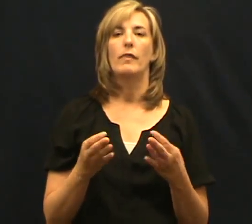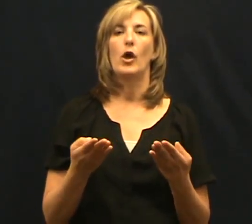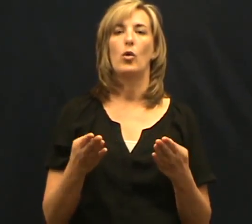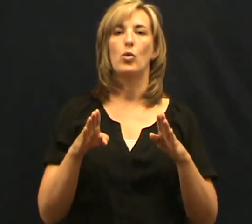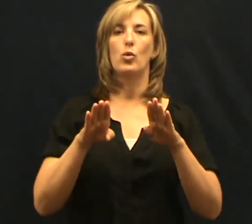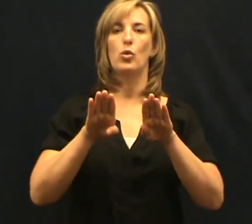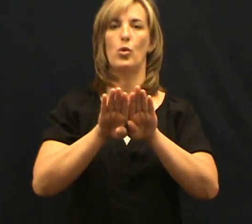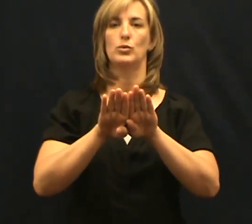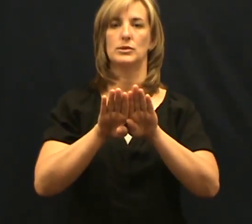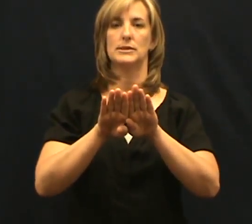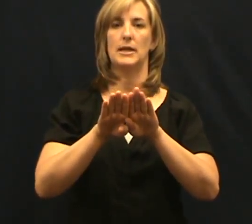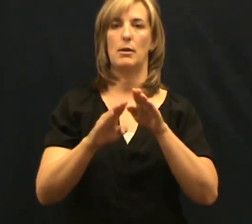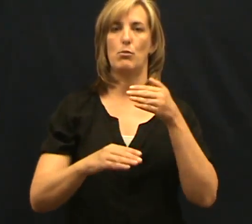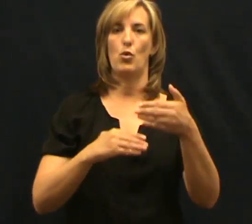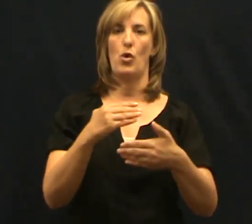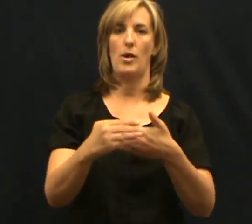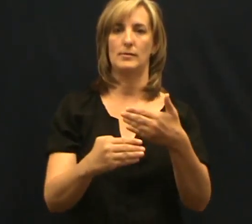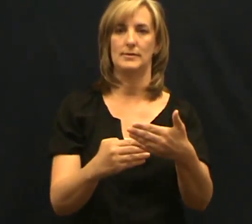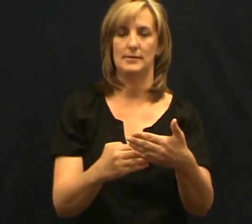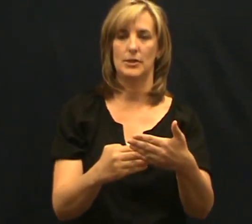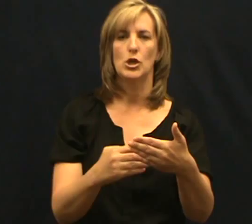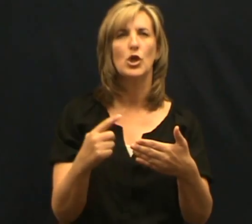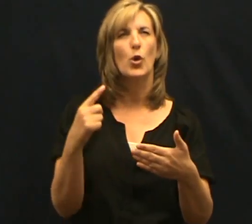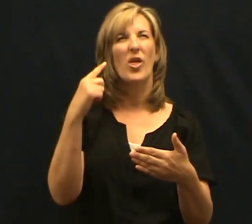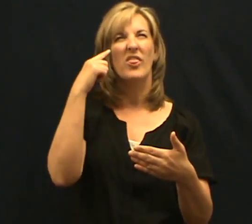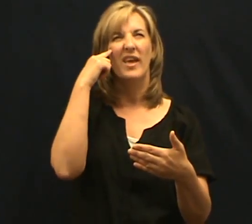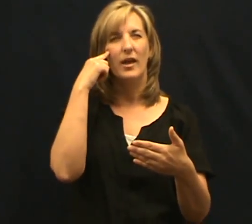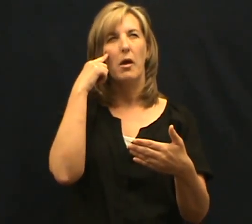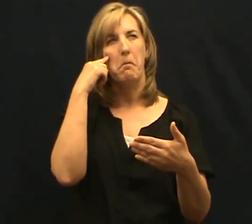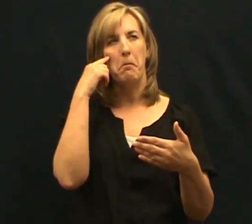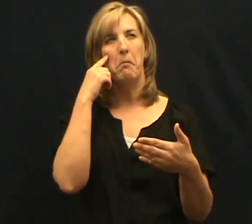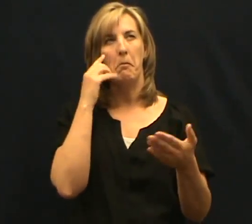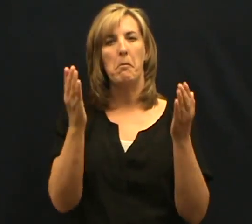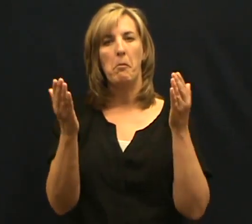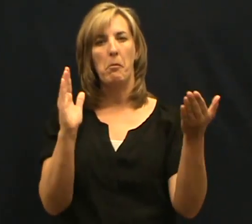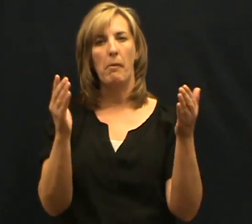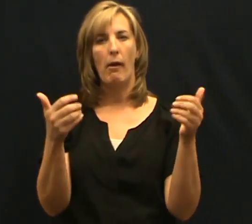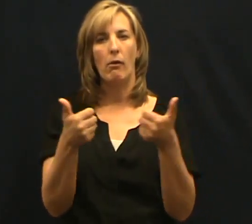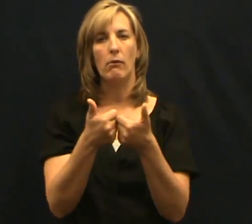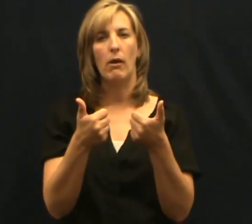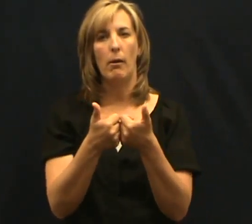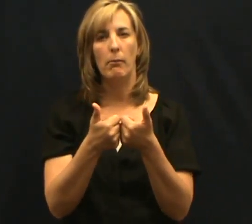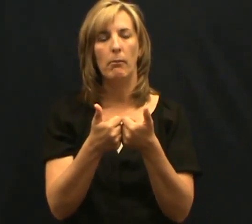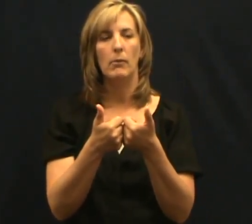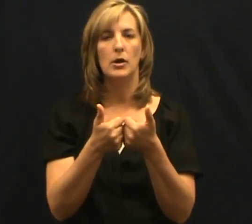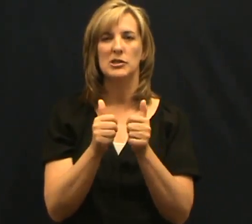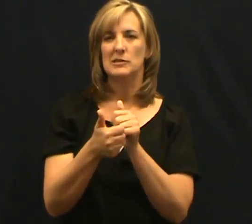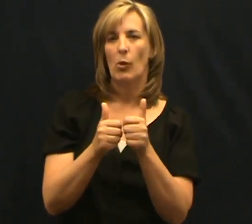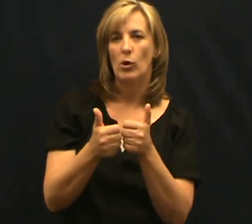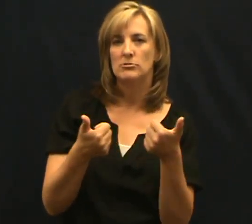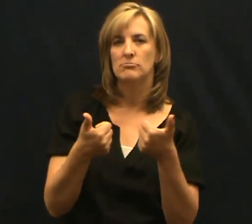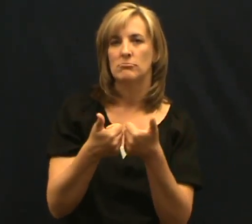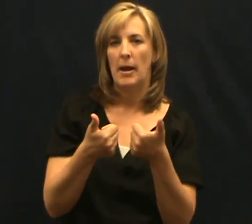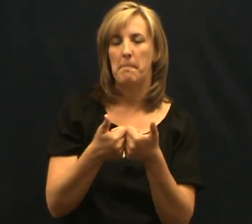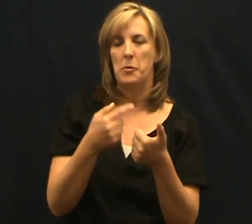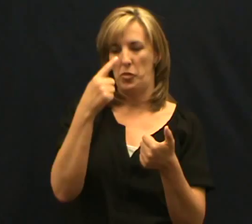business as a game, a sports game, football game, something like that, you can think of the income statement, the